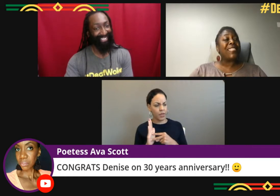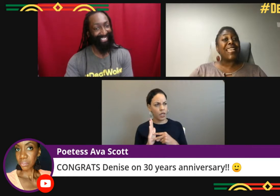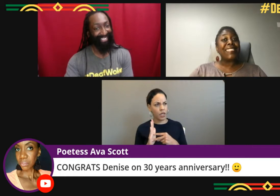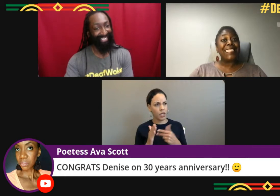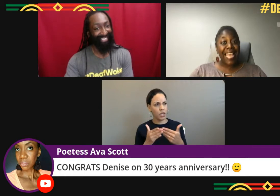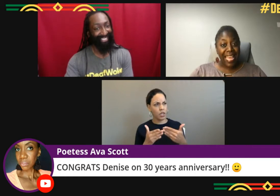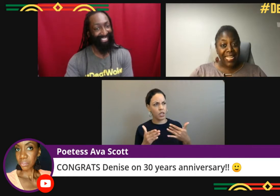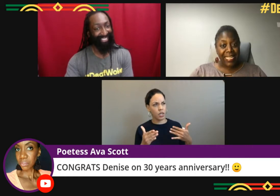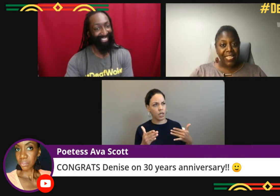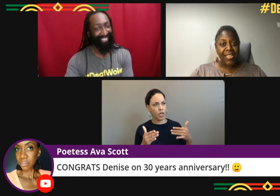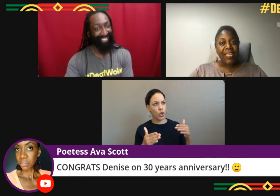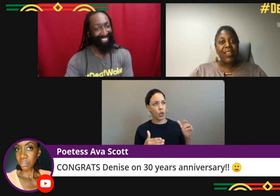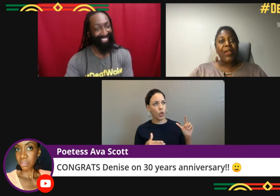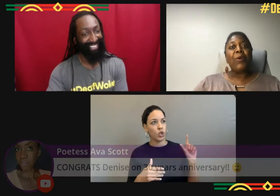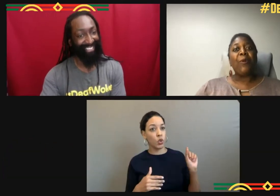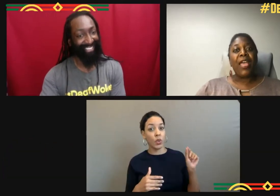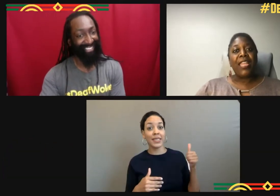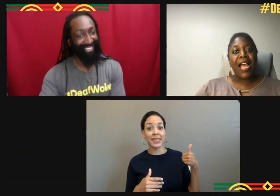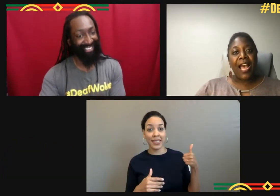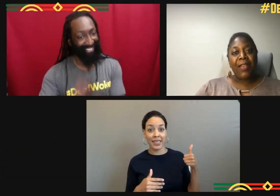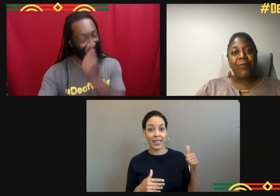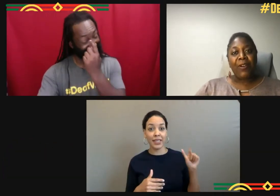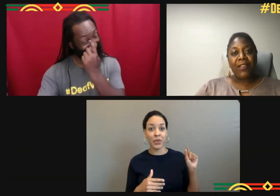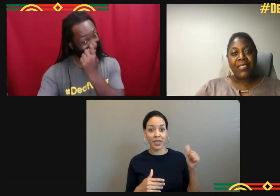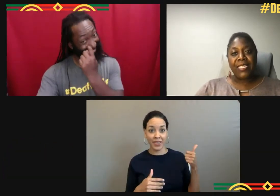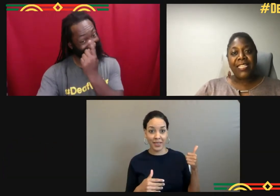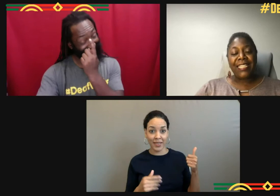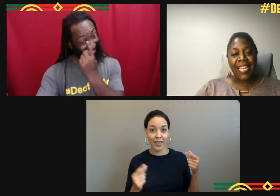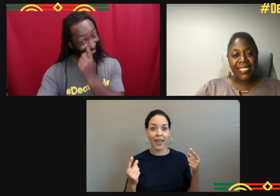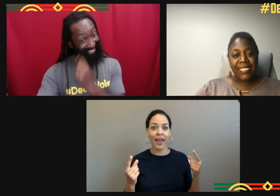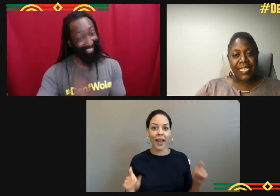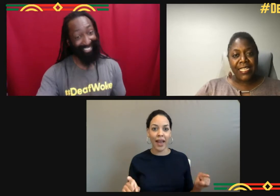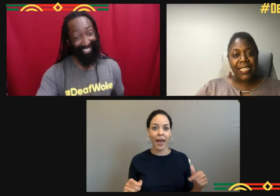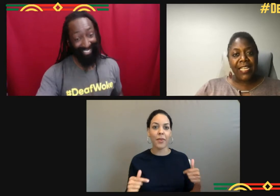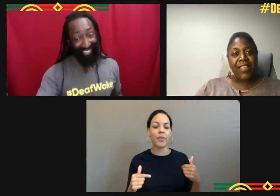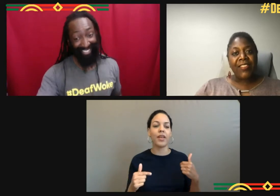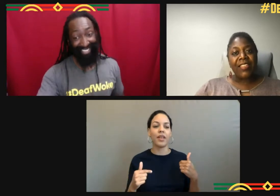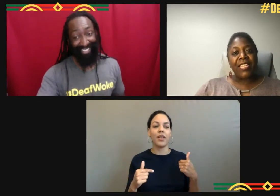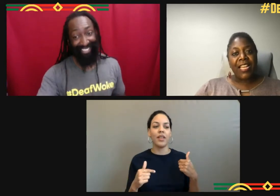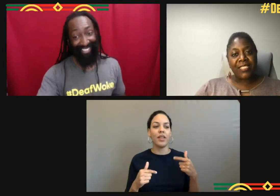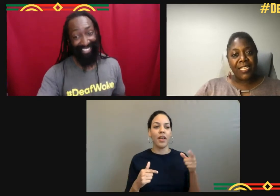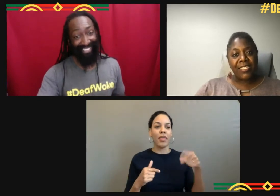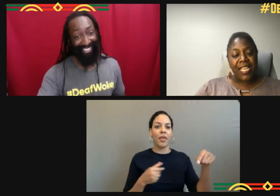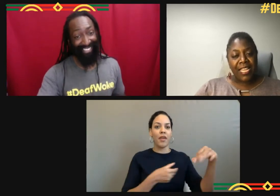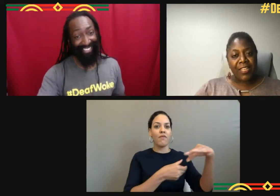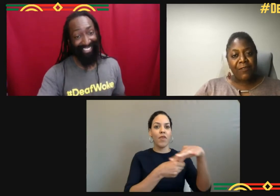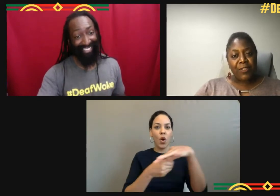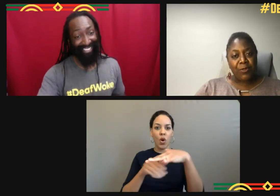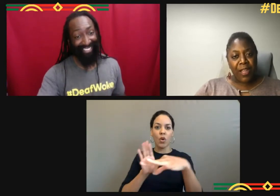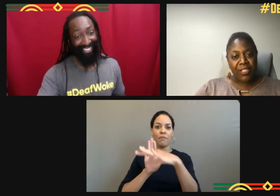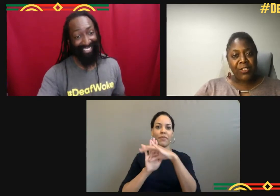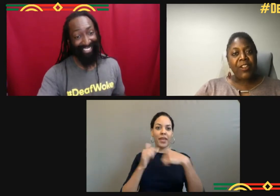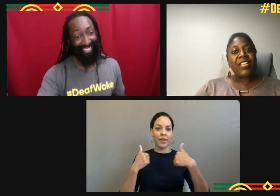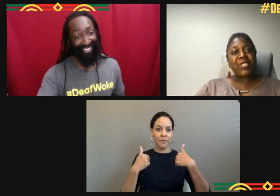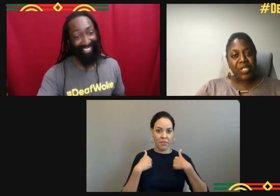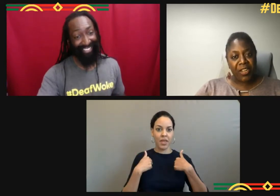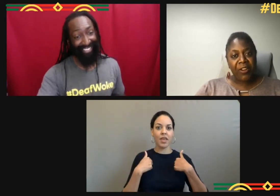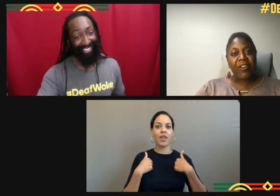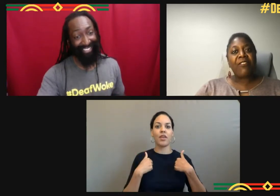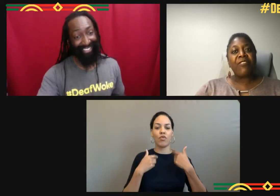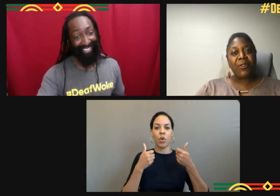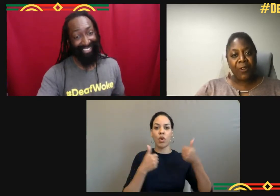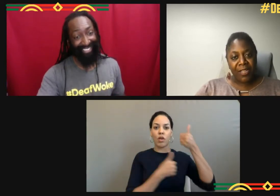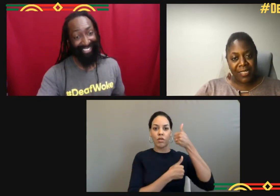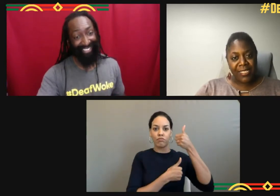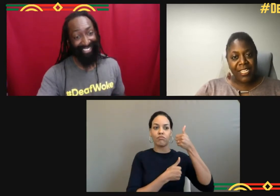2010, when I was elected the next executive director and